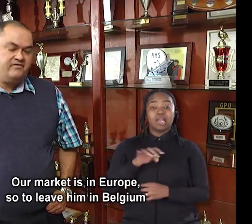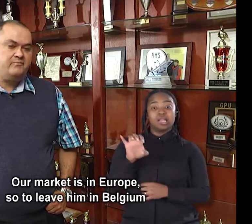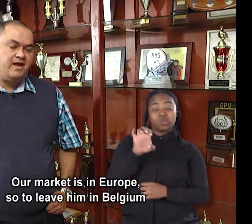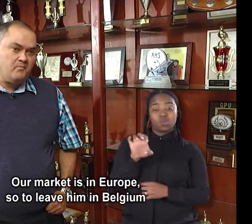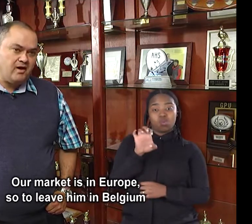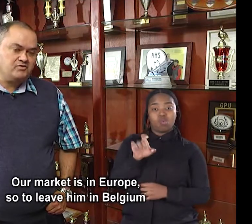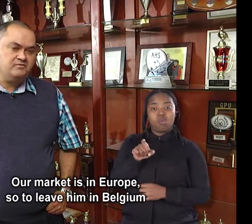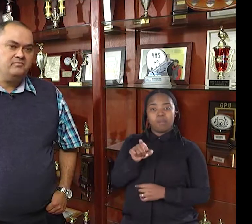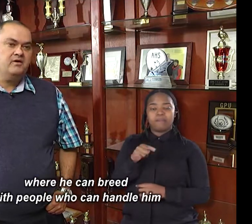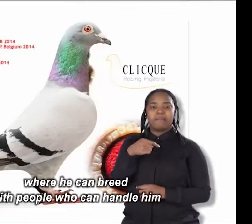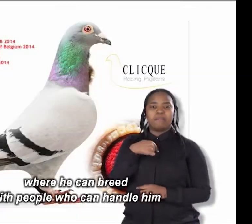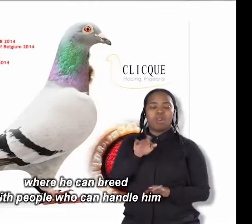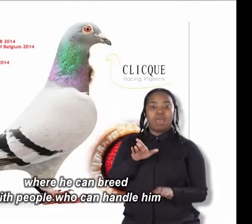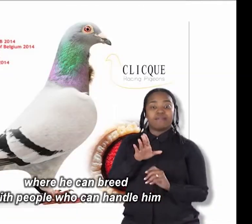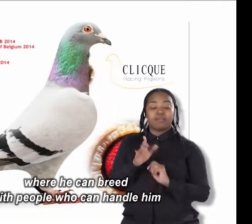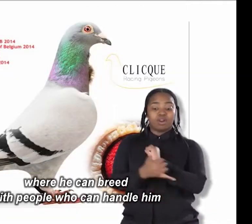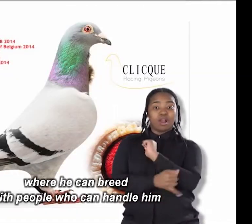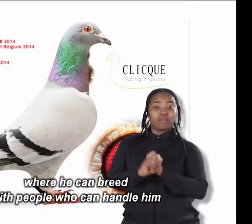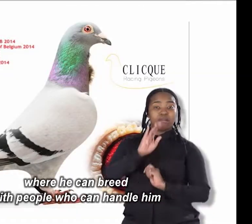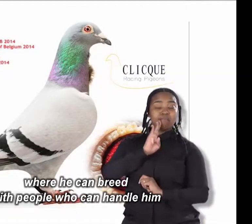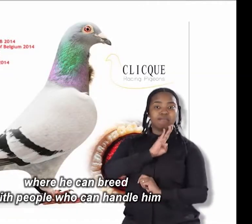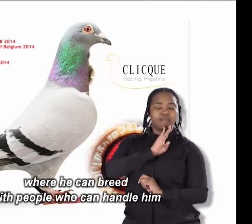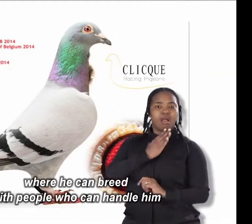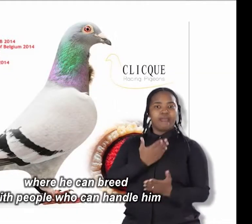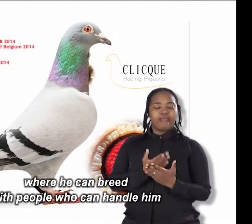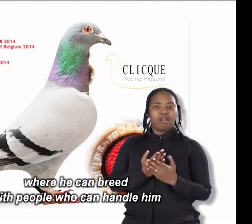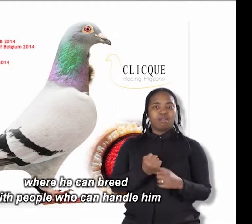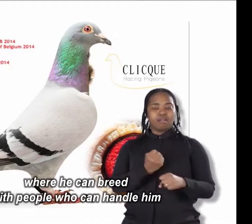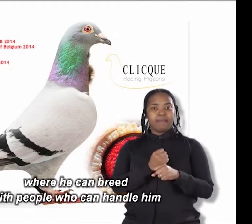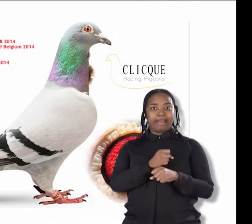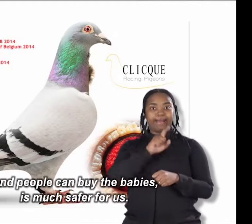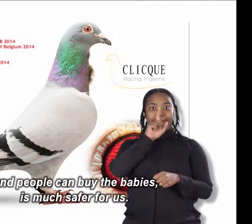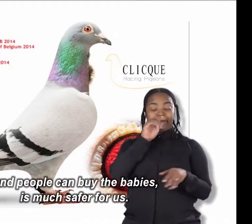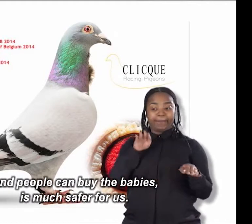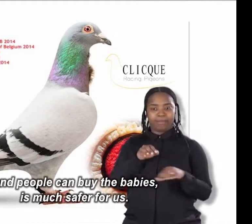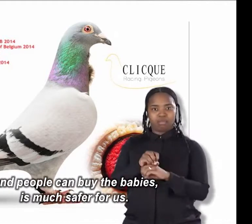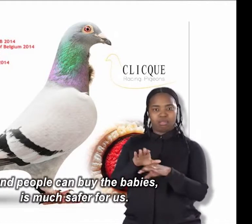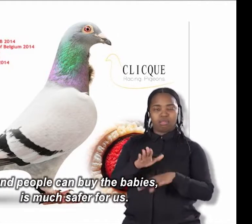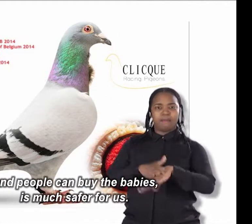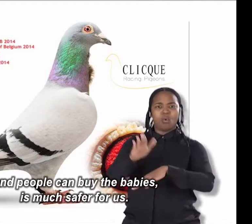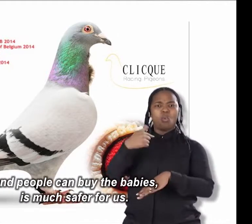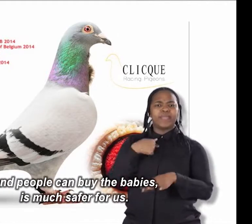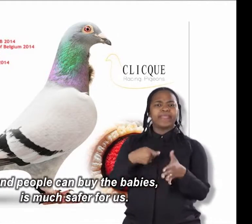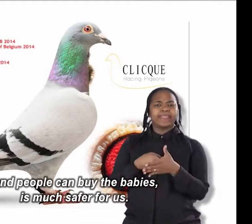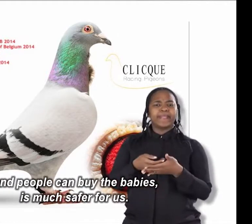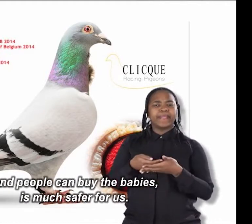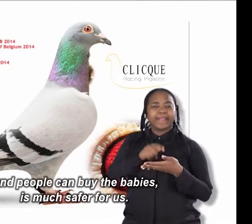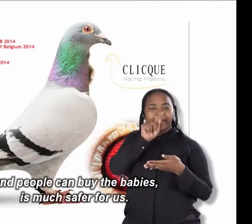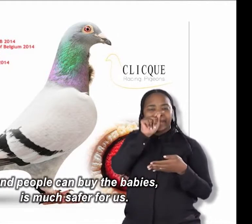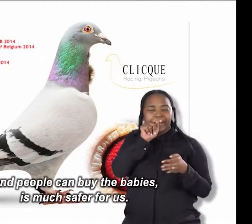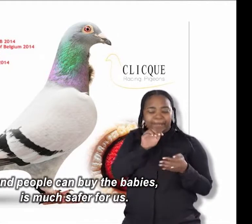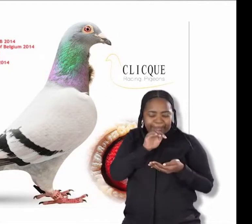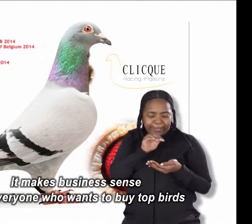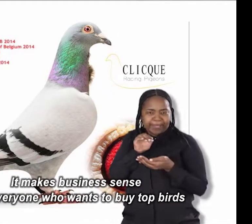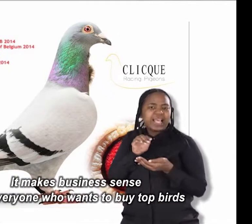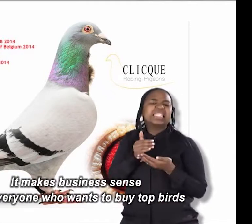to leave him in Belgium, where he can breed in Belgium at people where everybody can handle him and can buy the babies, is much more, it's much